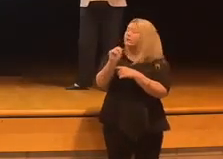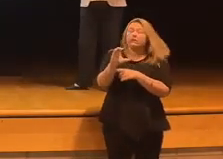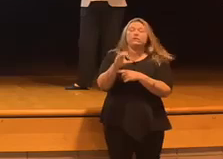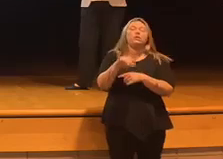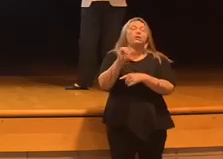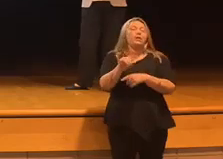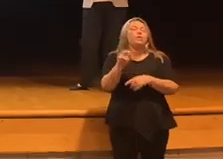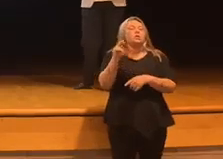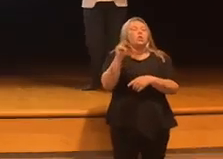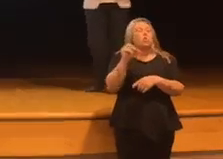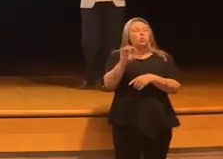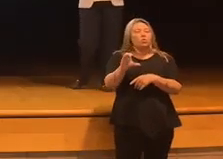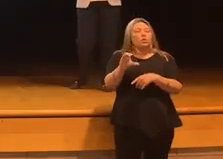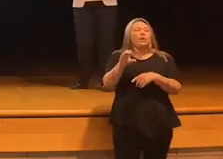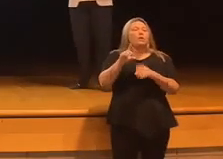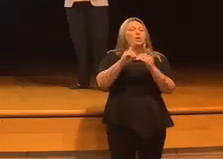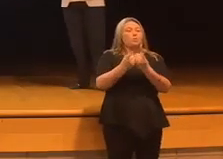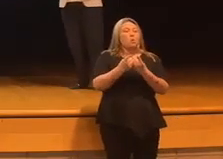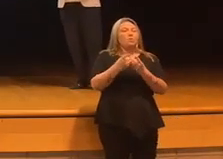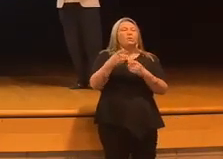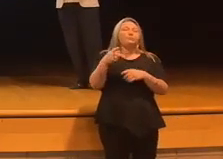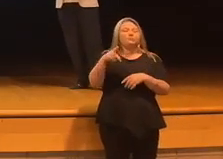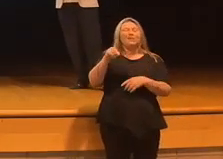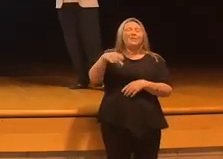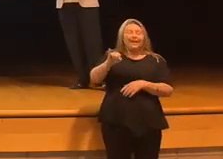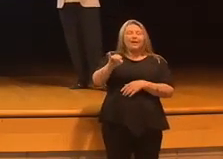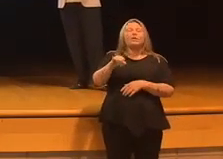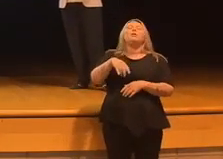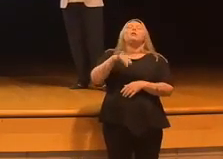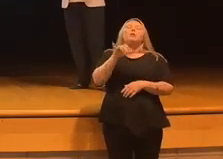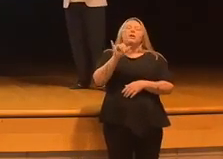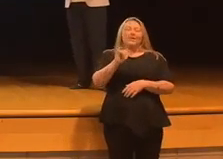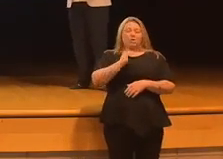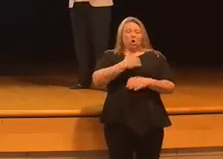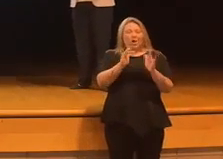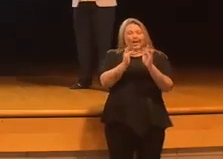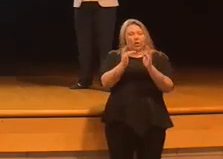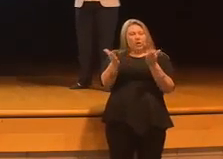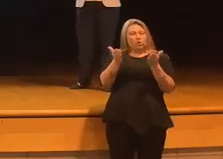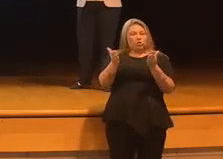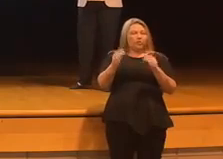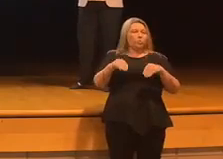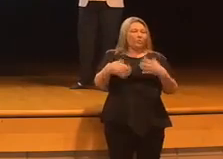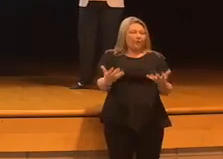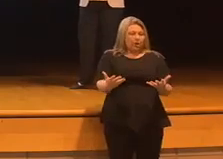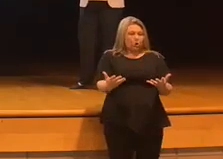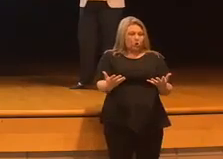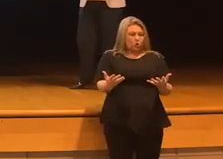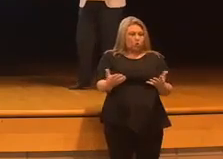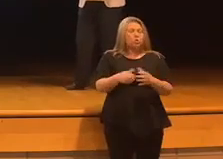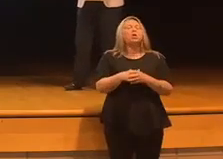Carolina Department of Public Instruction provides this as our internet service provider.